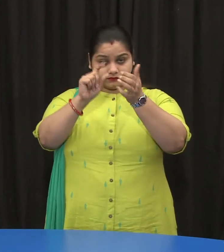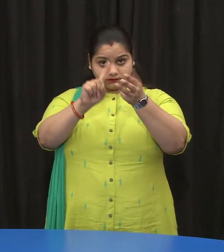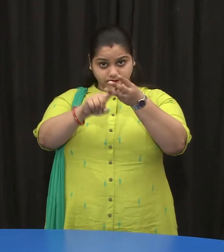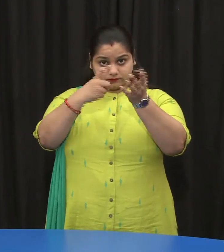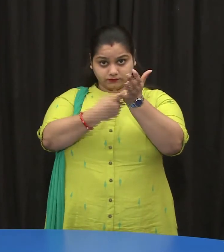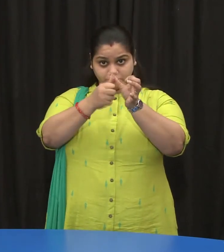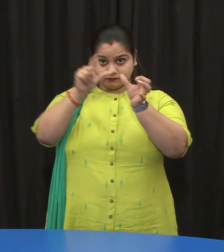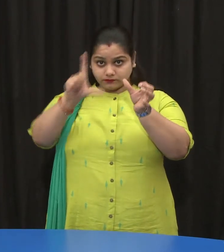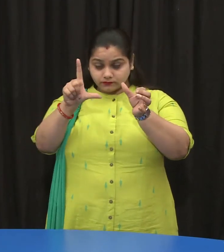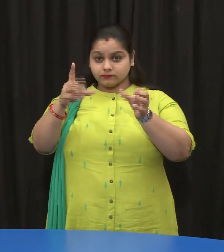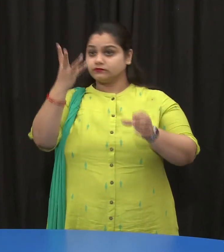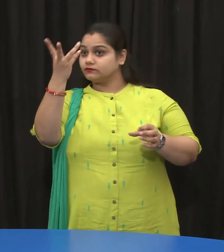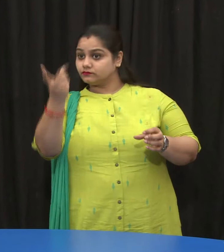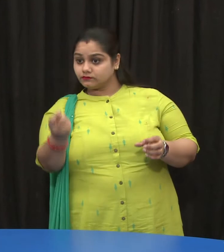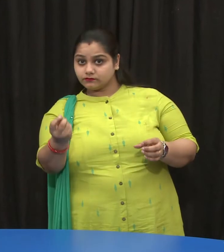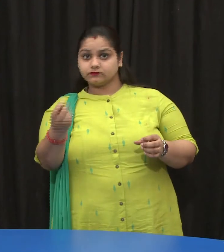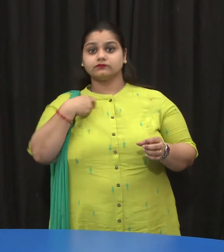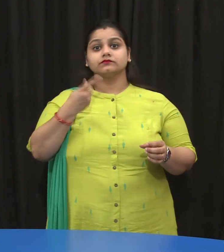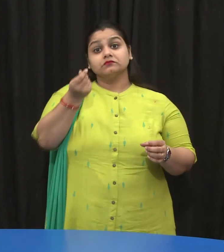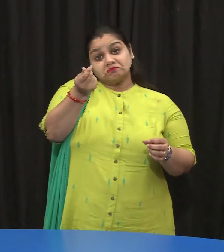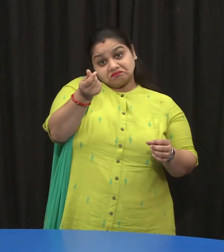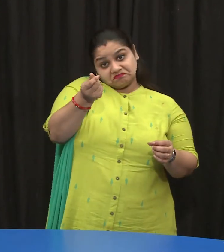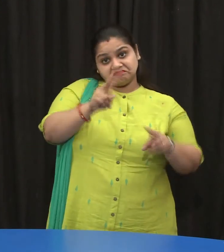number, currency,